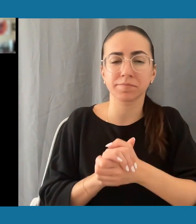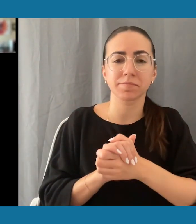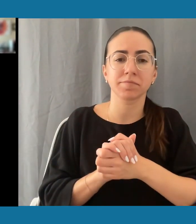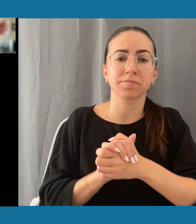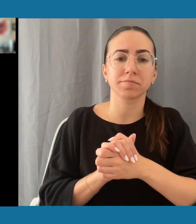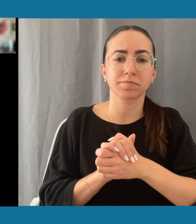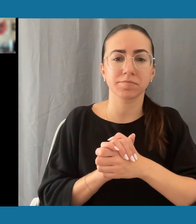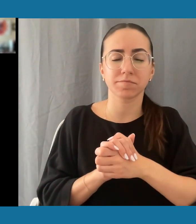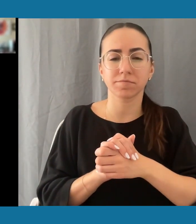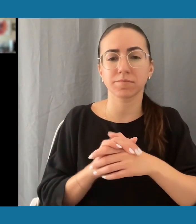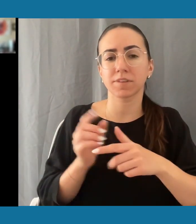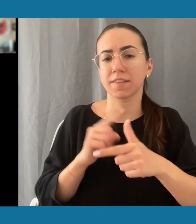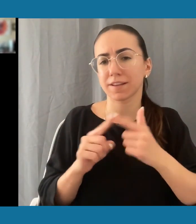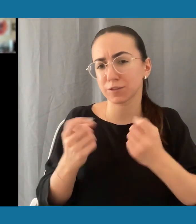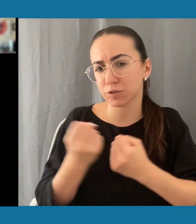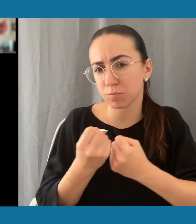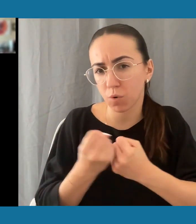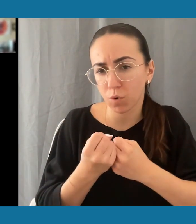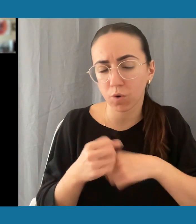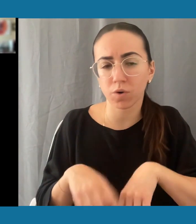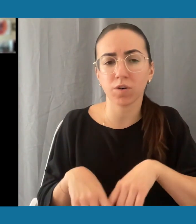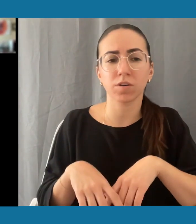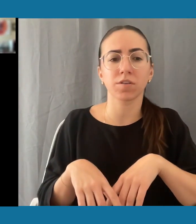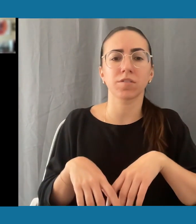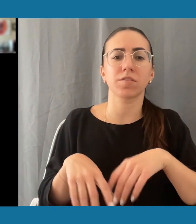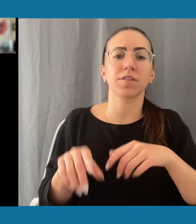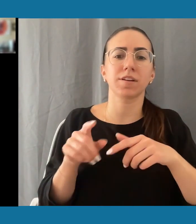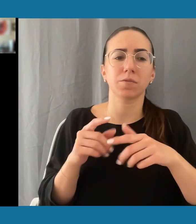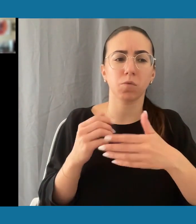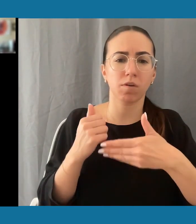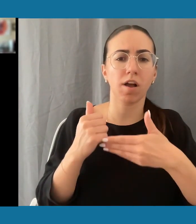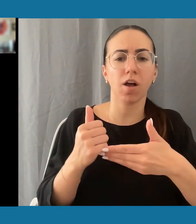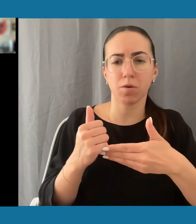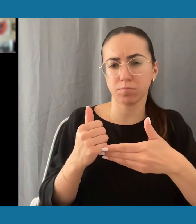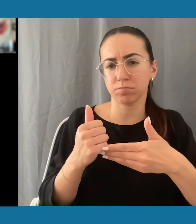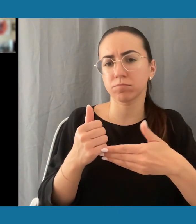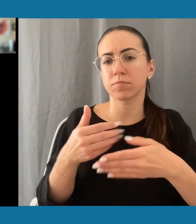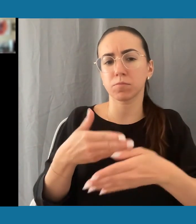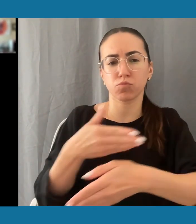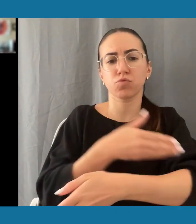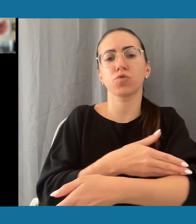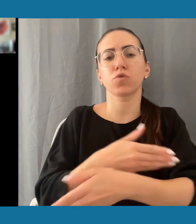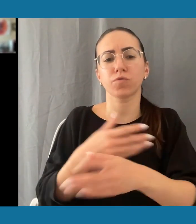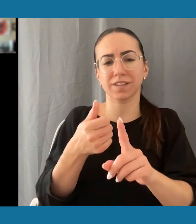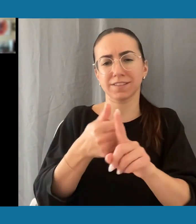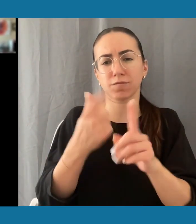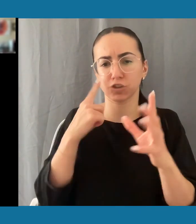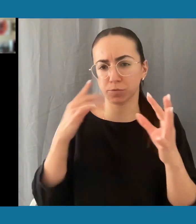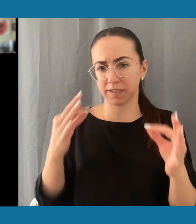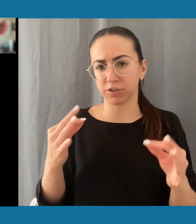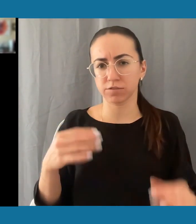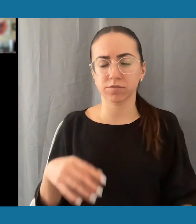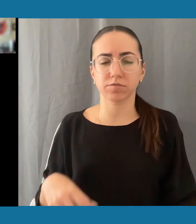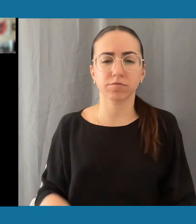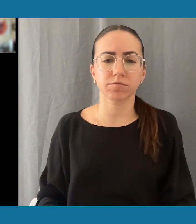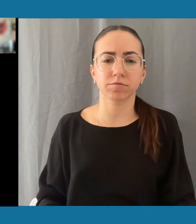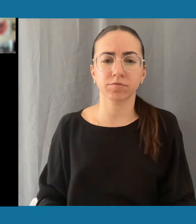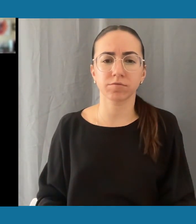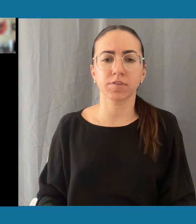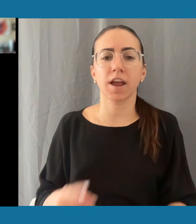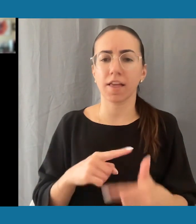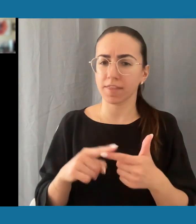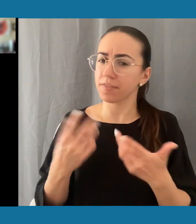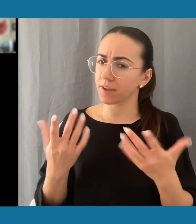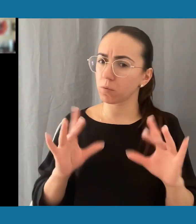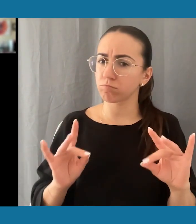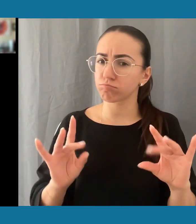that self-determination. They're making their own decisions. And the more they do that and they learn from, being allowed to make